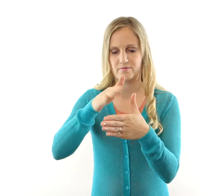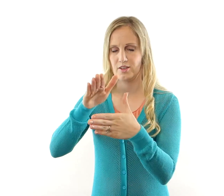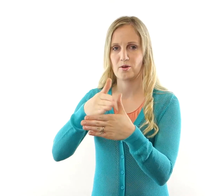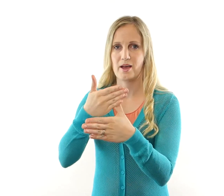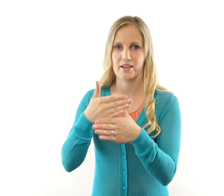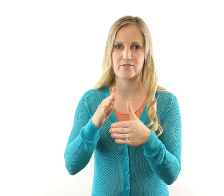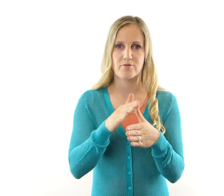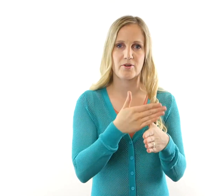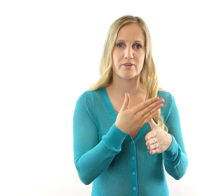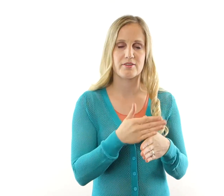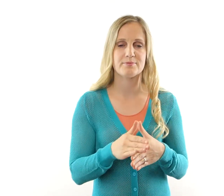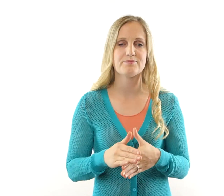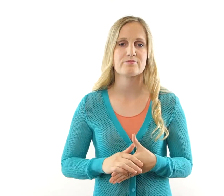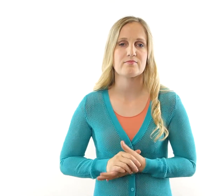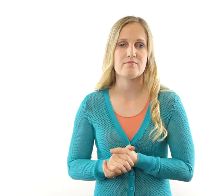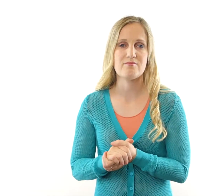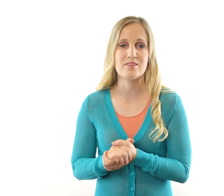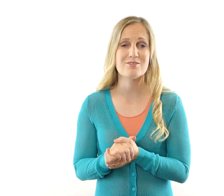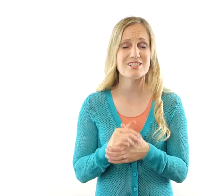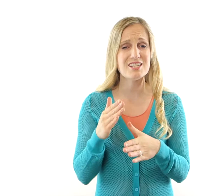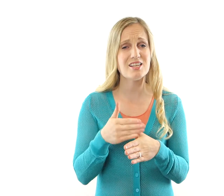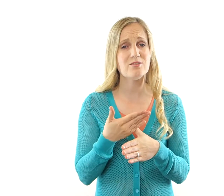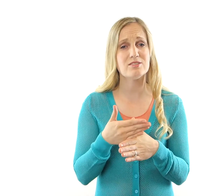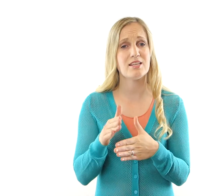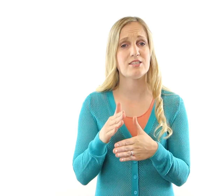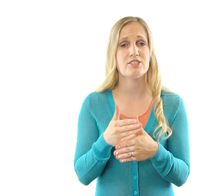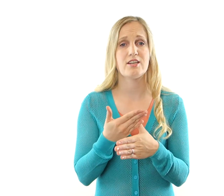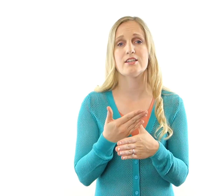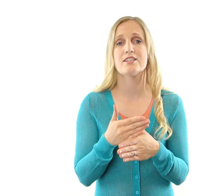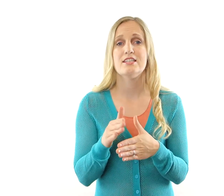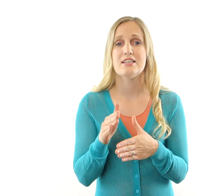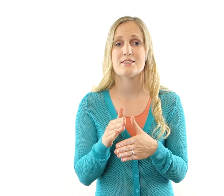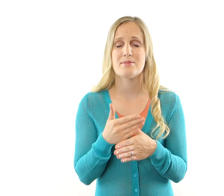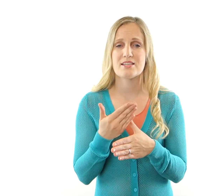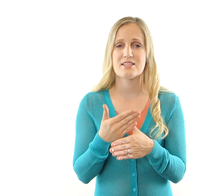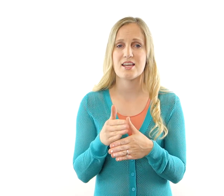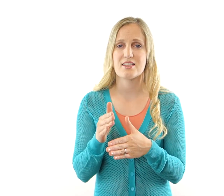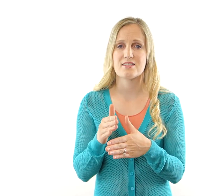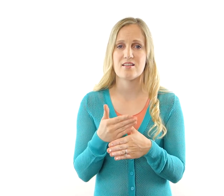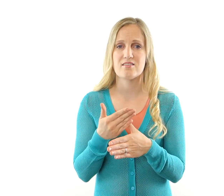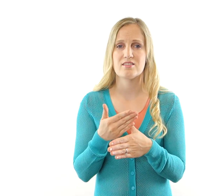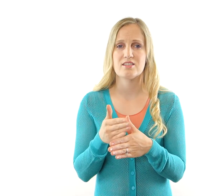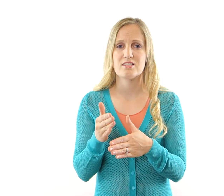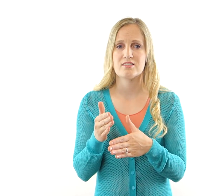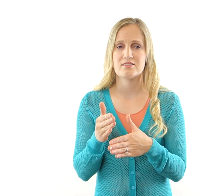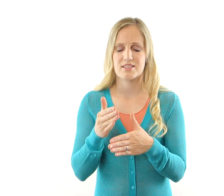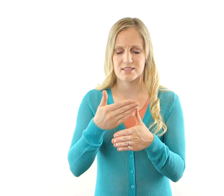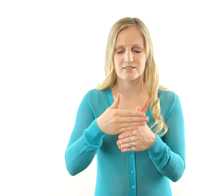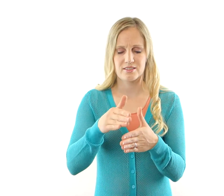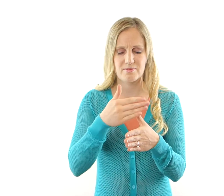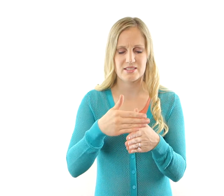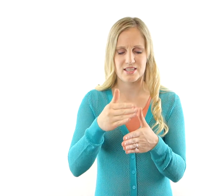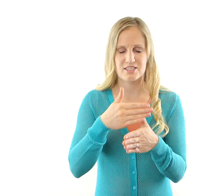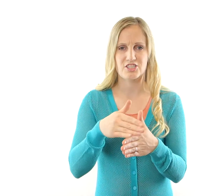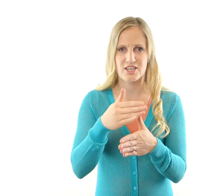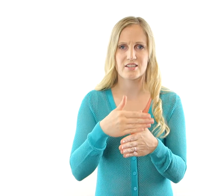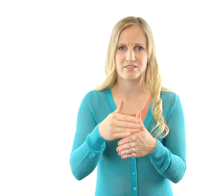go back and forth. The reason I don't sign share is because in ASL, it literally means like to share